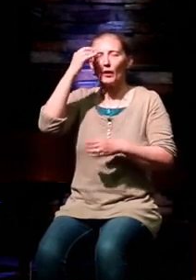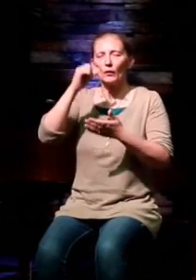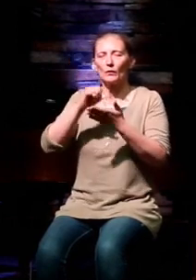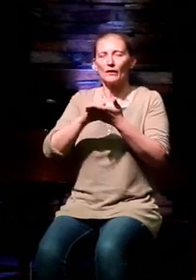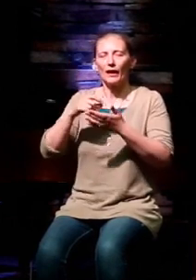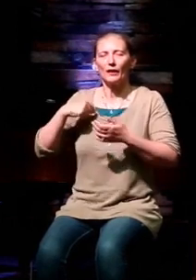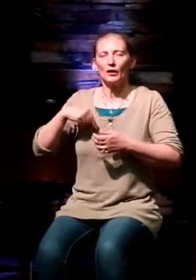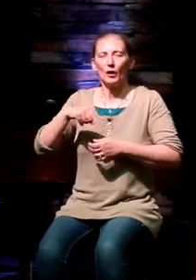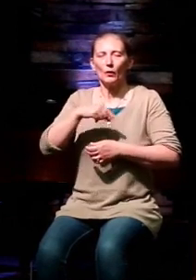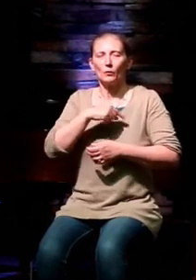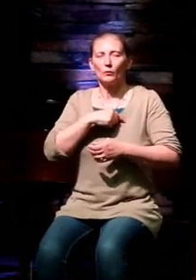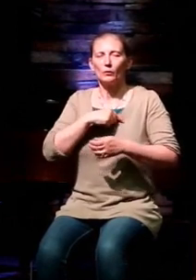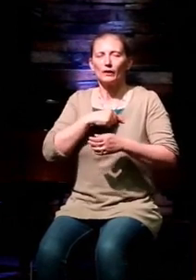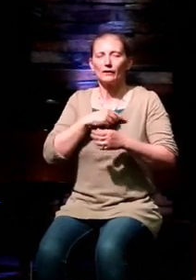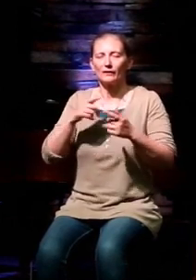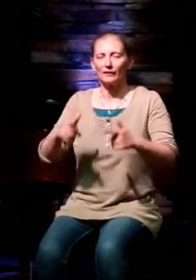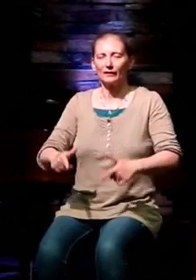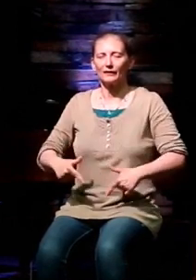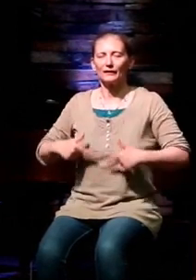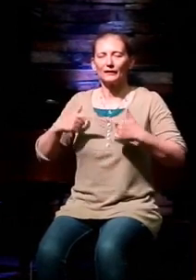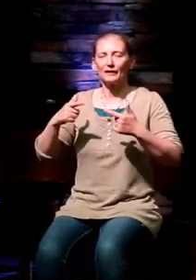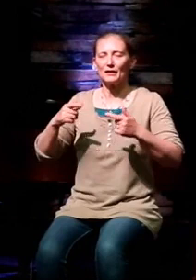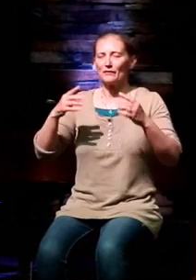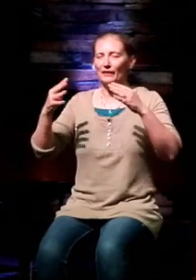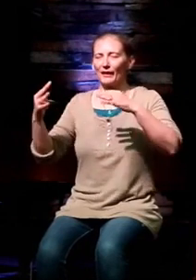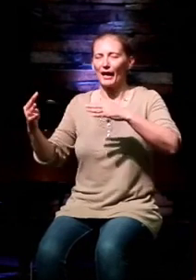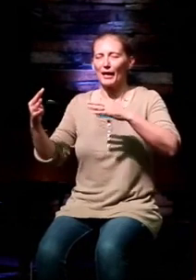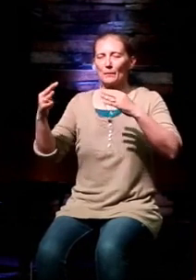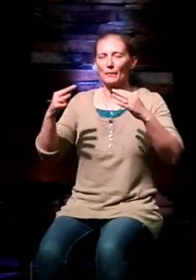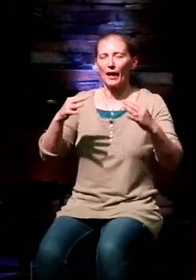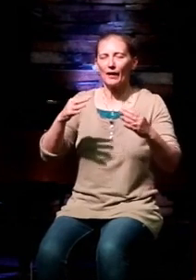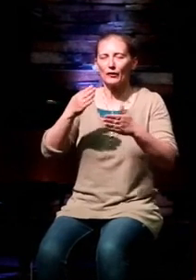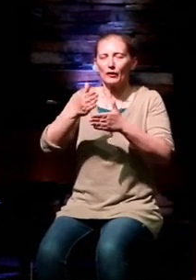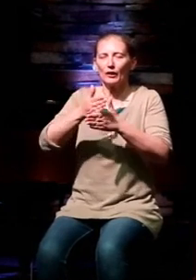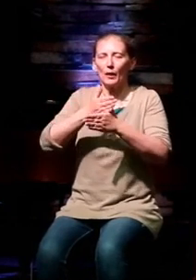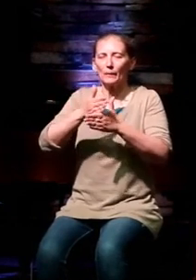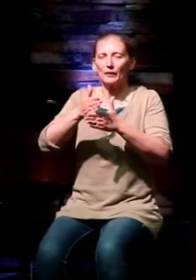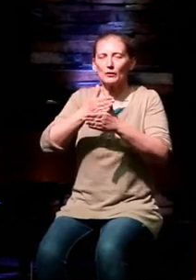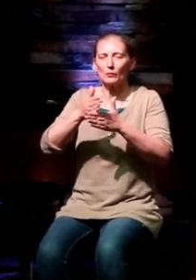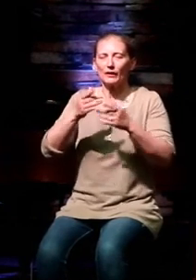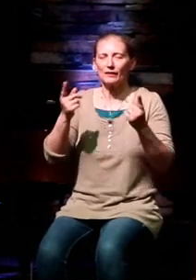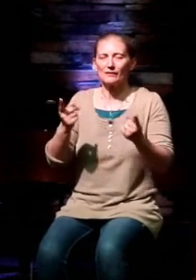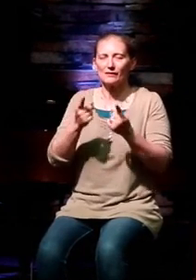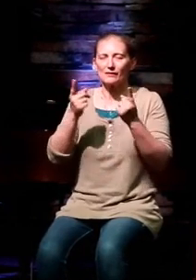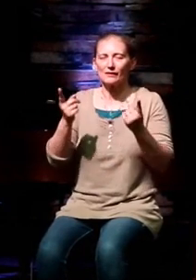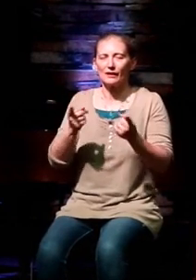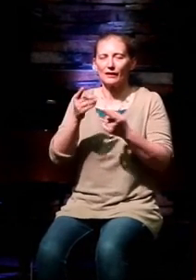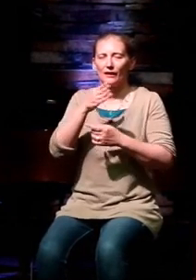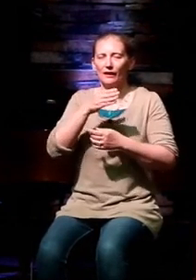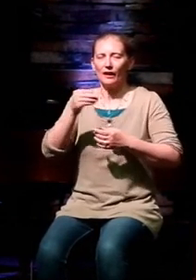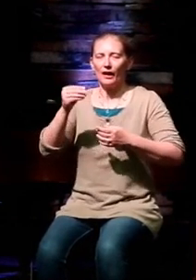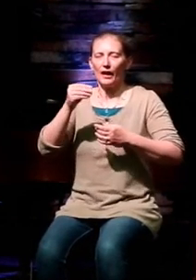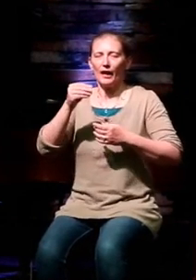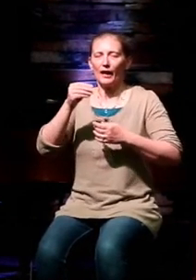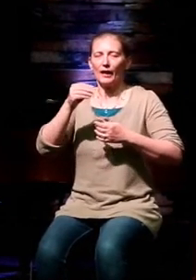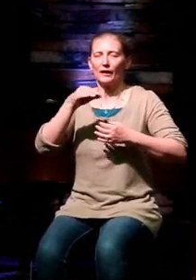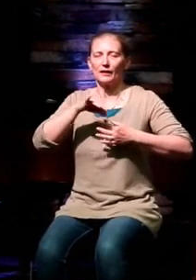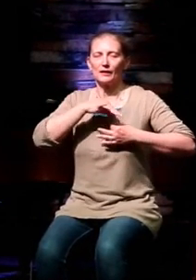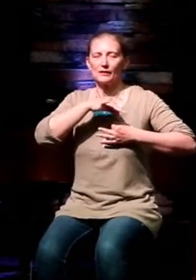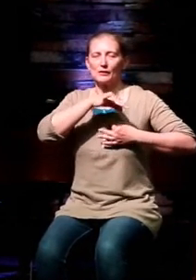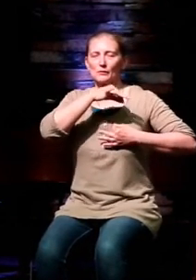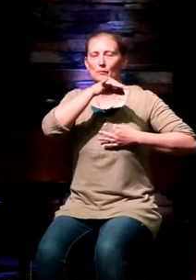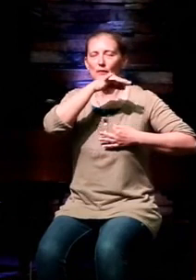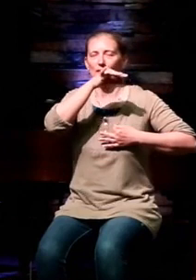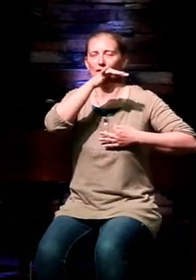of me, and I want to believe today that my God is going to give me the victory over whatever situation I'm up against. I pray that you would